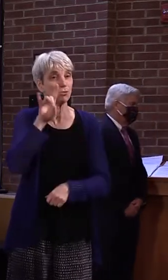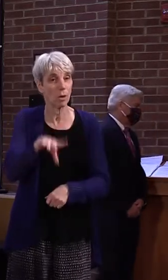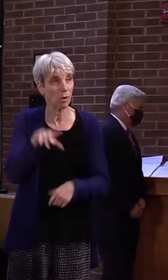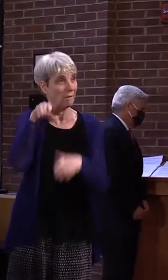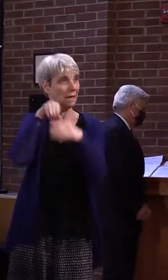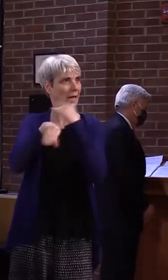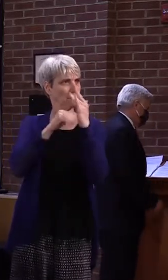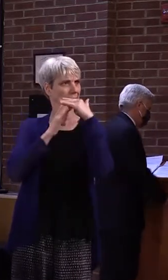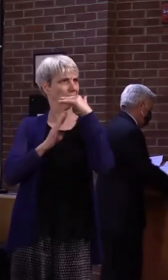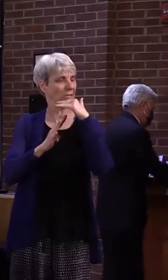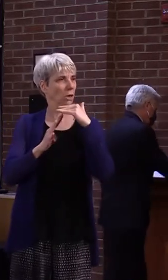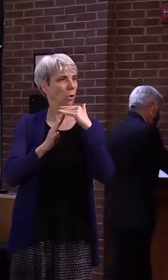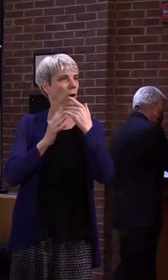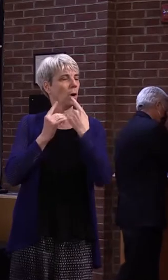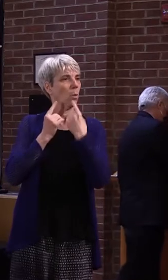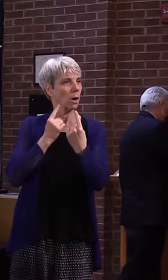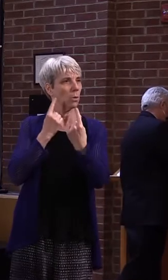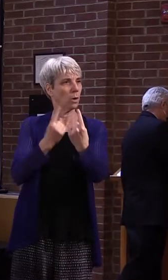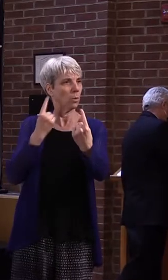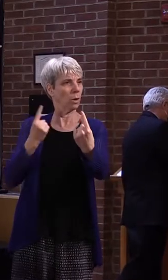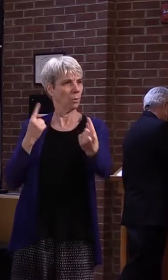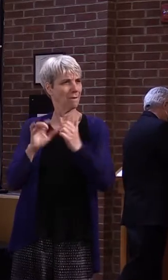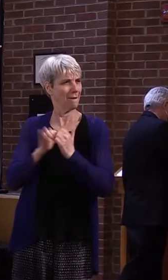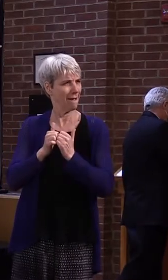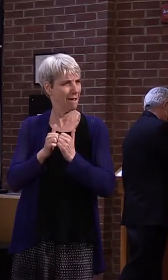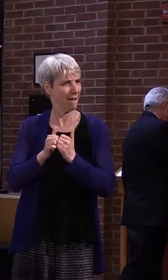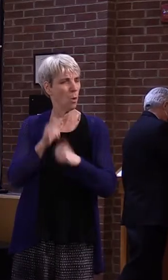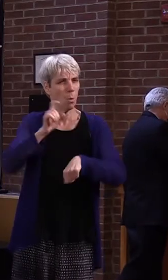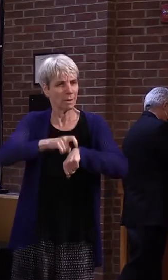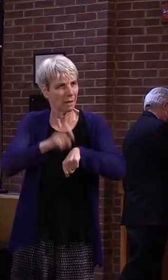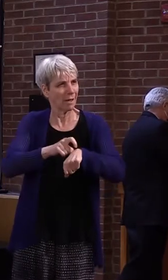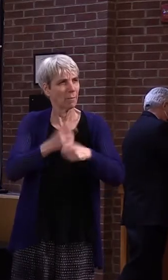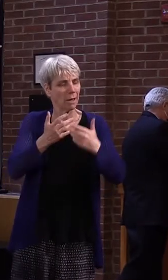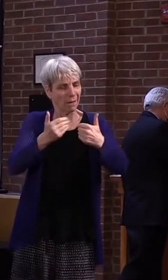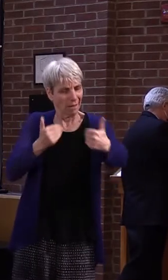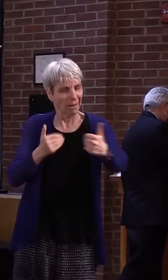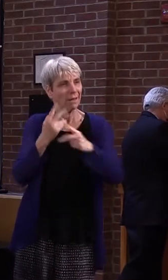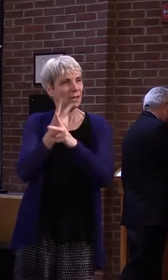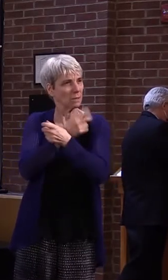high schools, and the center itself operates separate morning and afternoon programs.